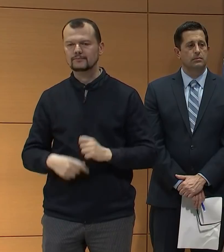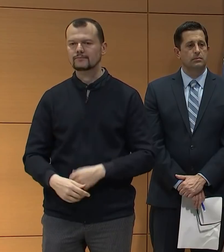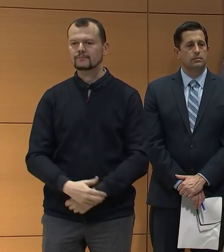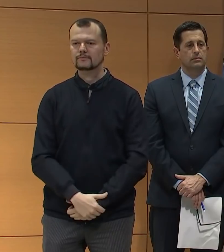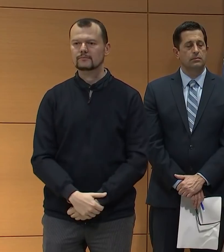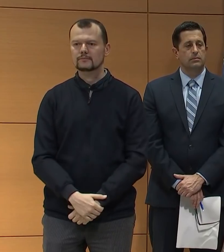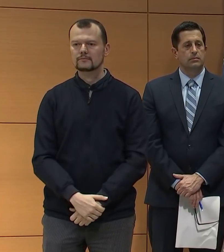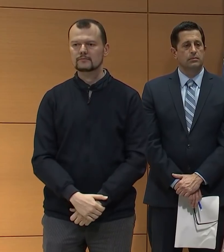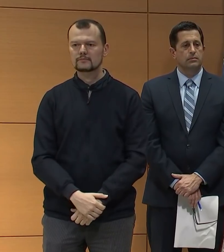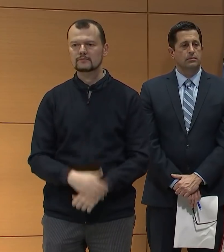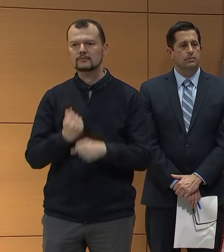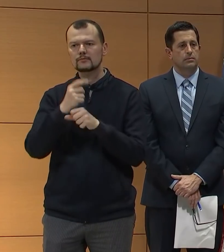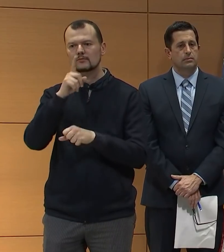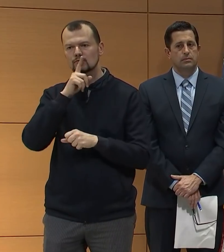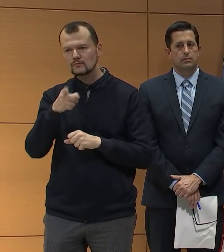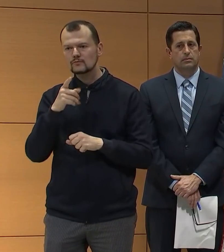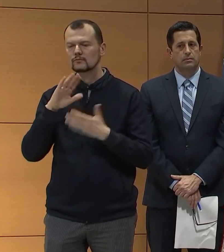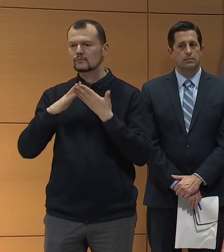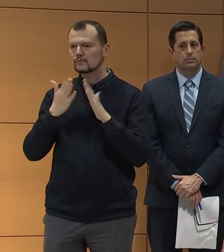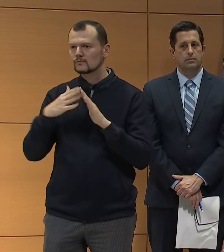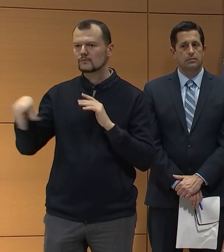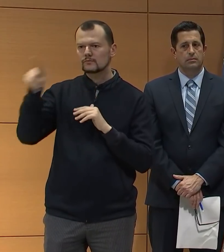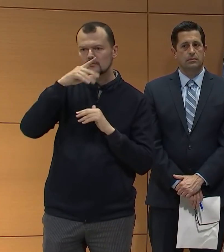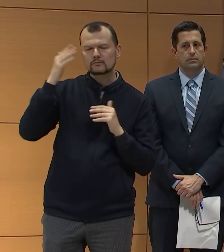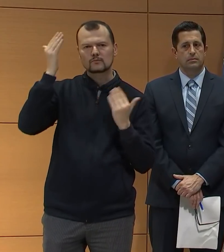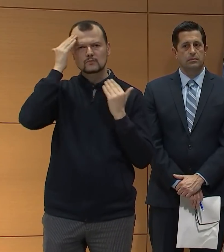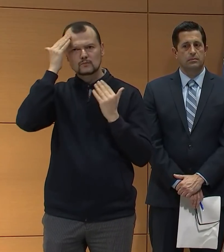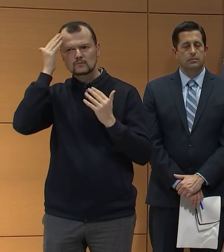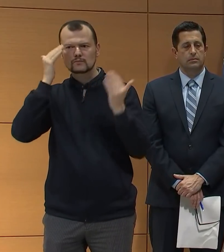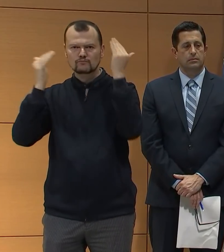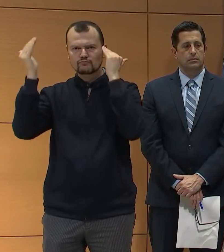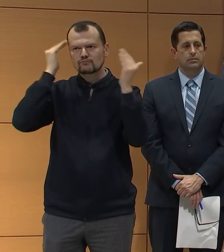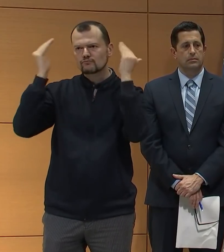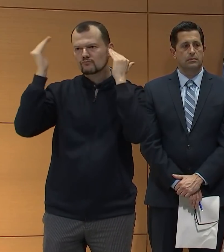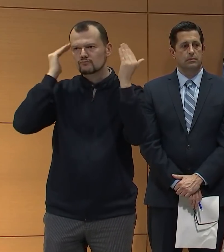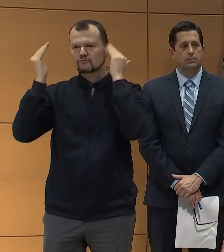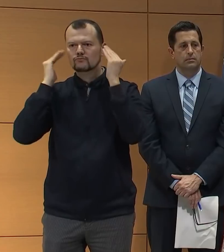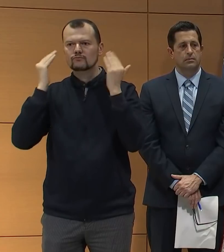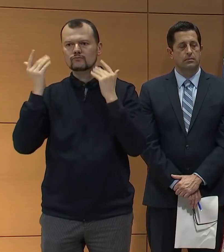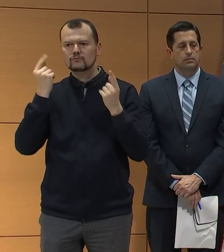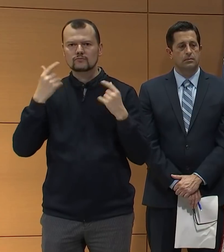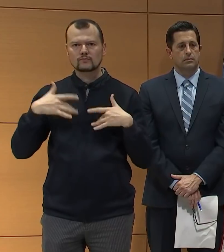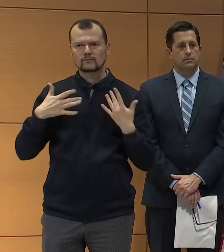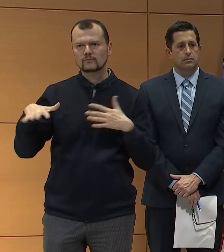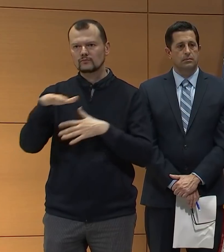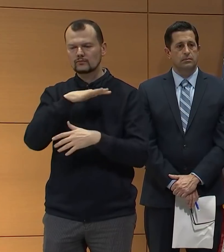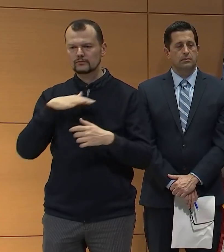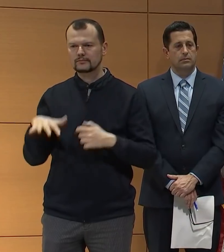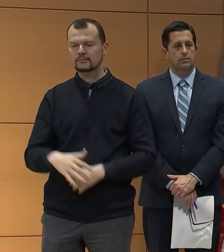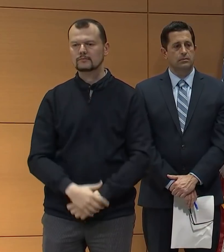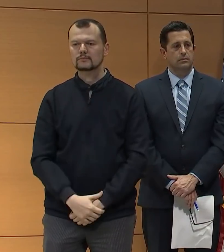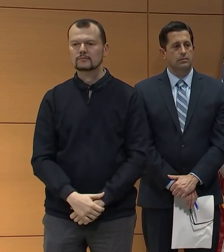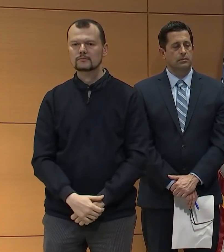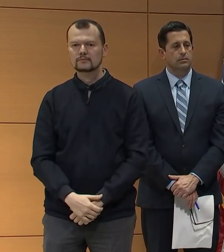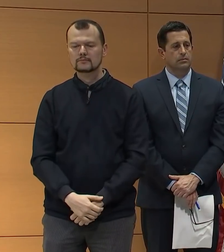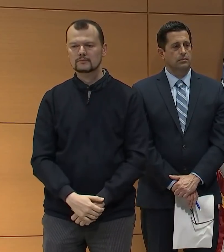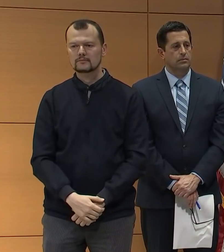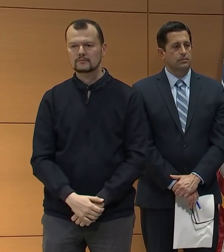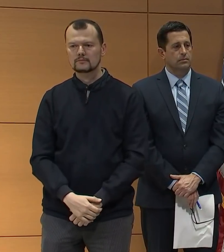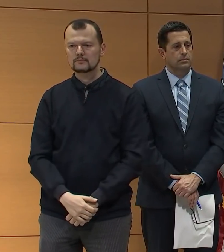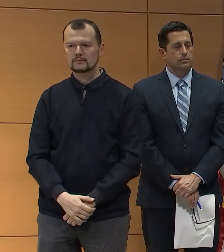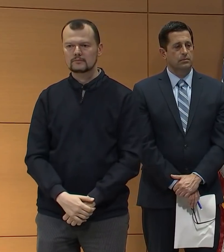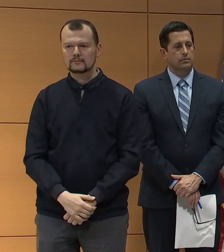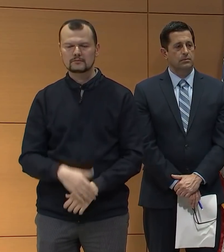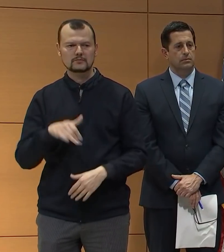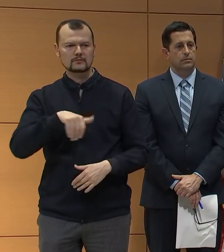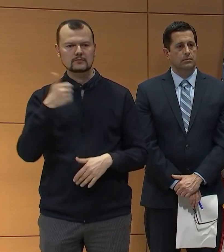community the latest information. I'm committed to doing that as superintendent, and I know the county executive, Brian Hill, the chairman of the Board of Supervisors,